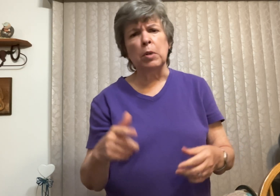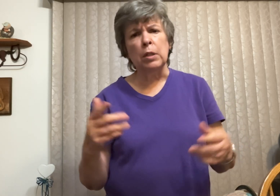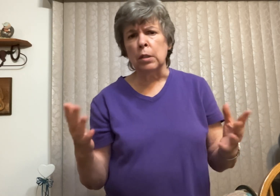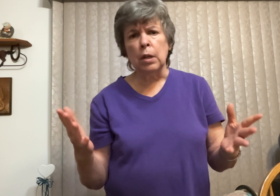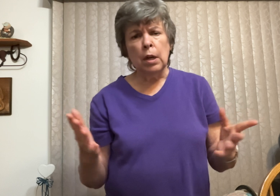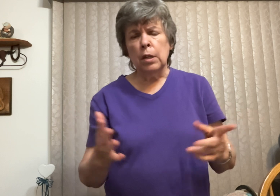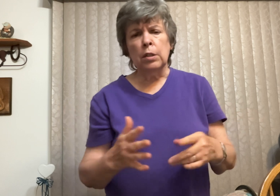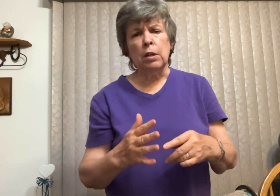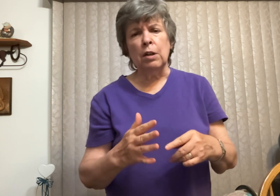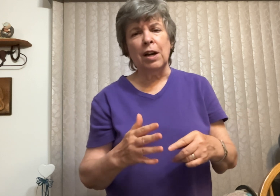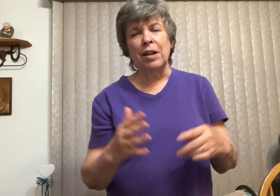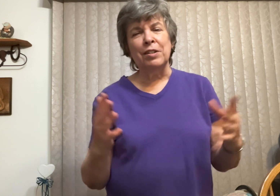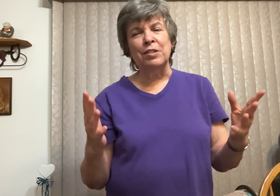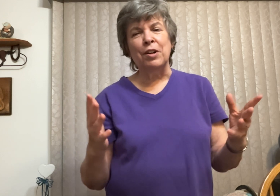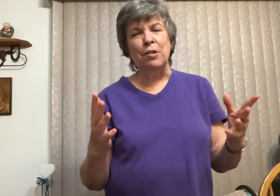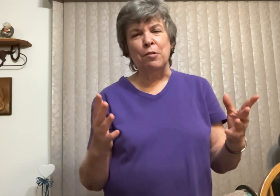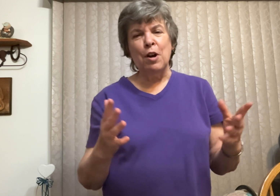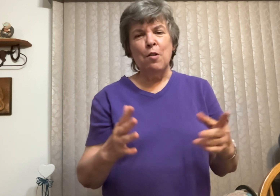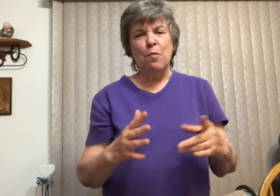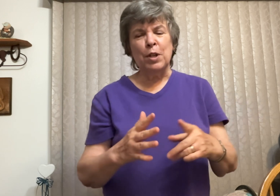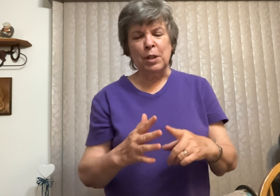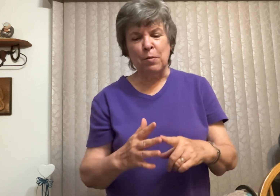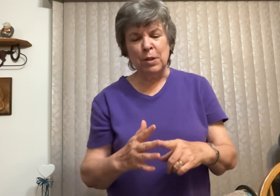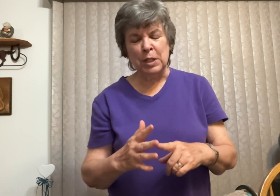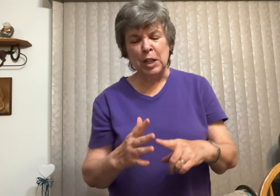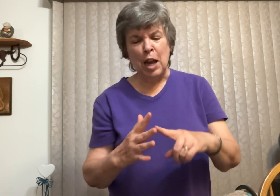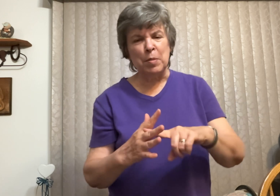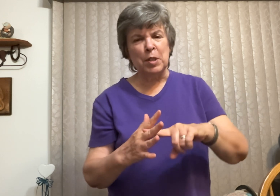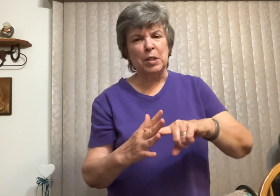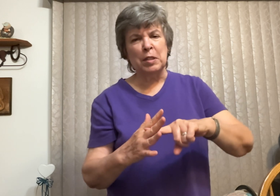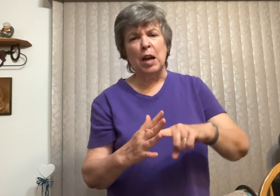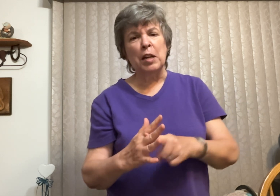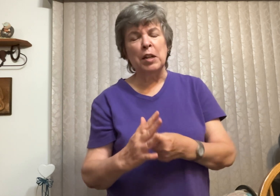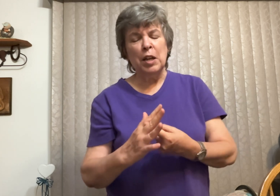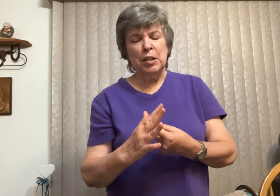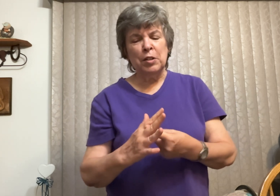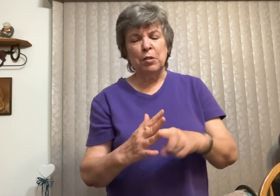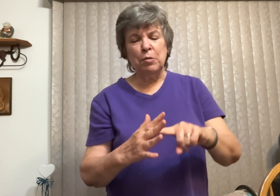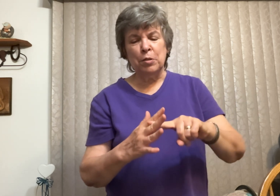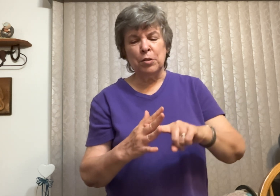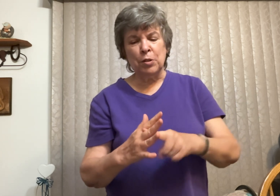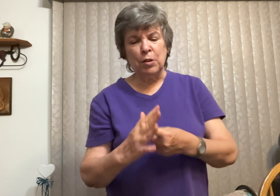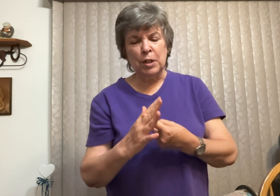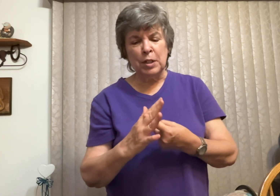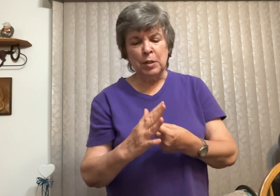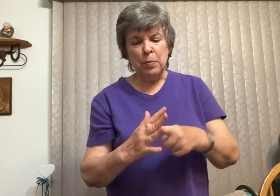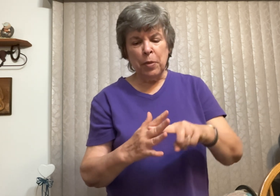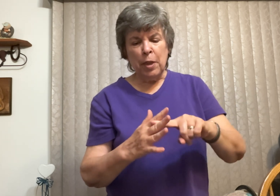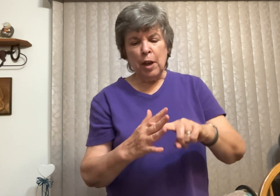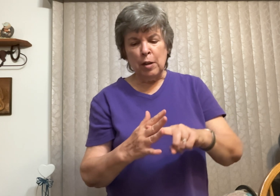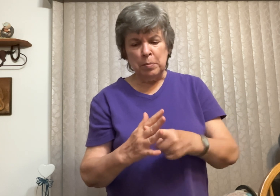button. You know, I don't know what's going to happen to this sign. So started,